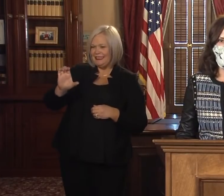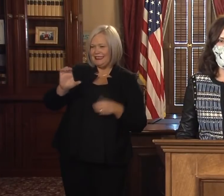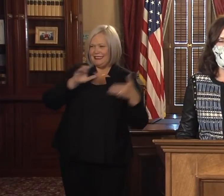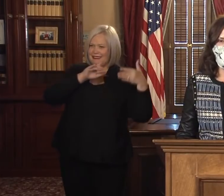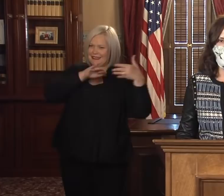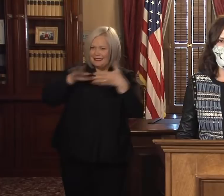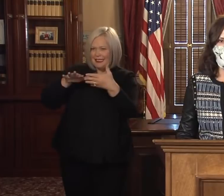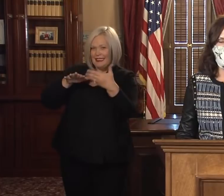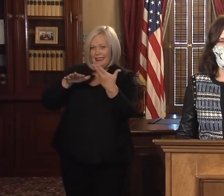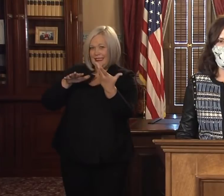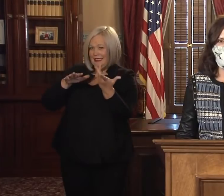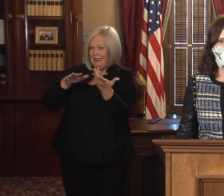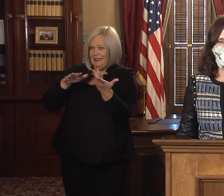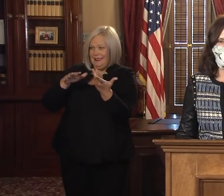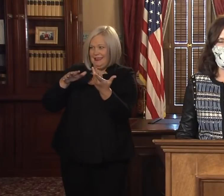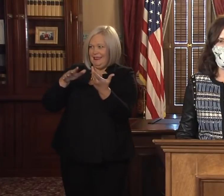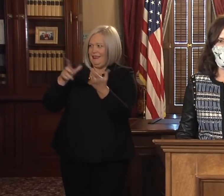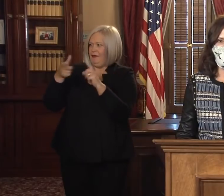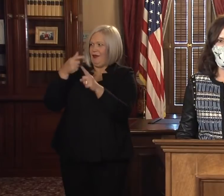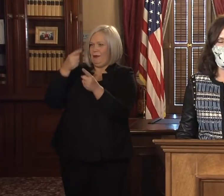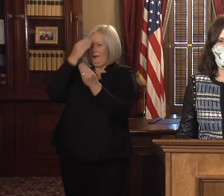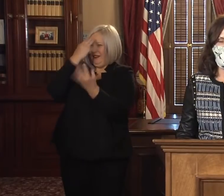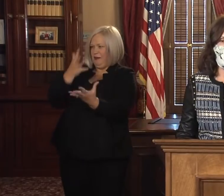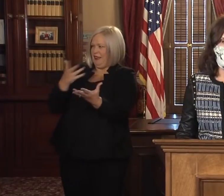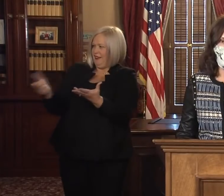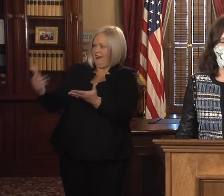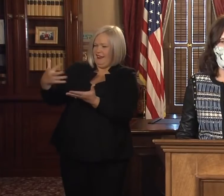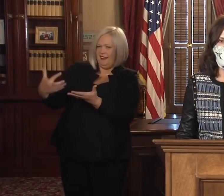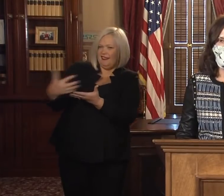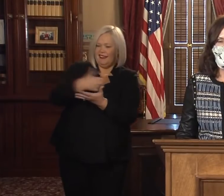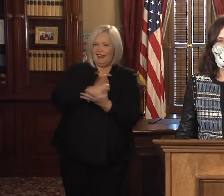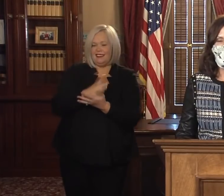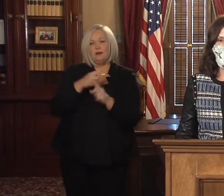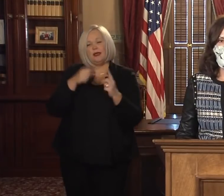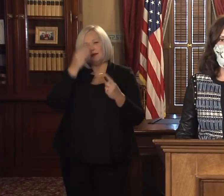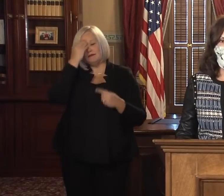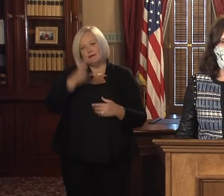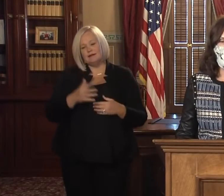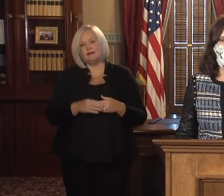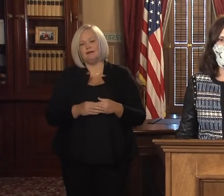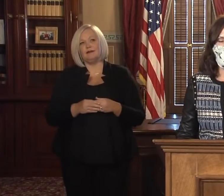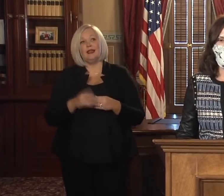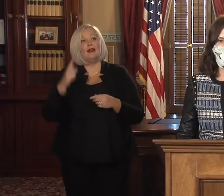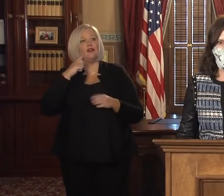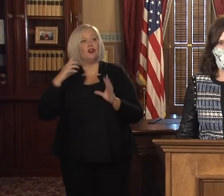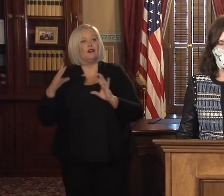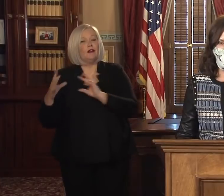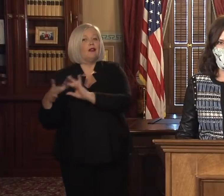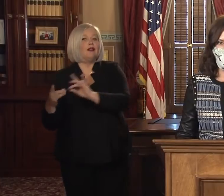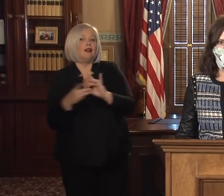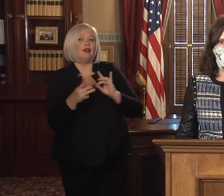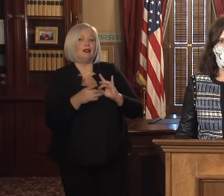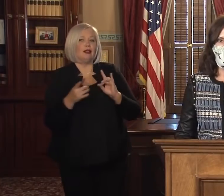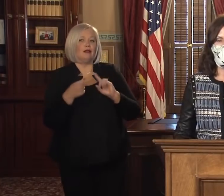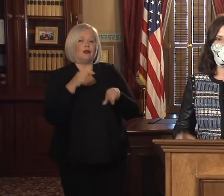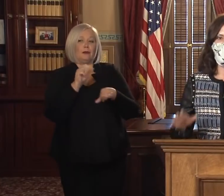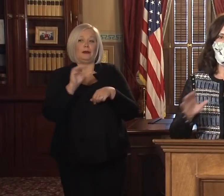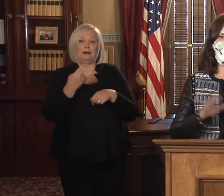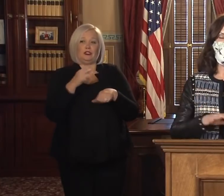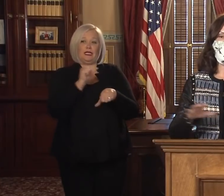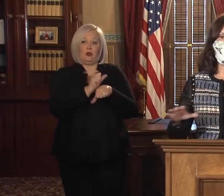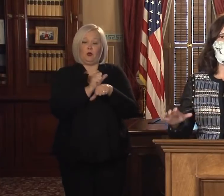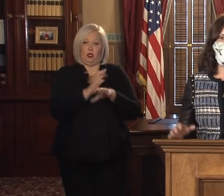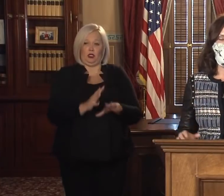study is based on, data that they've collected. I can tell you this. Anecdotally, I've heard from a lot of Michigan employers who